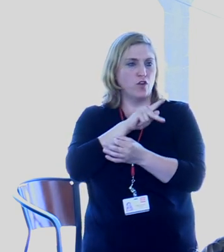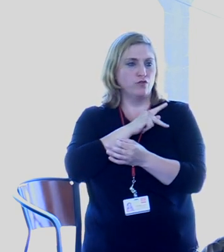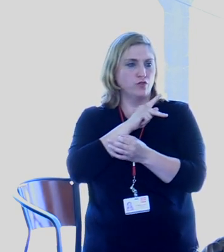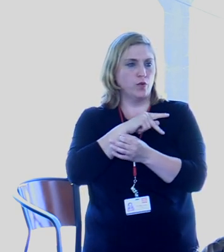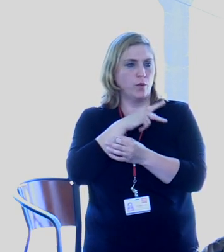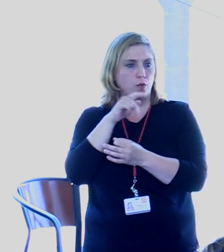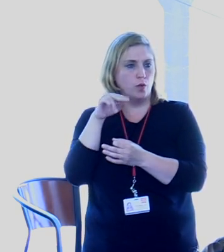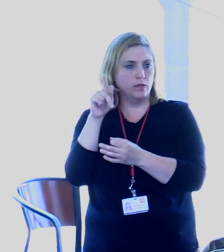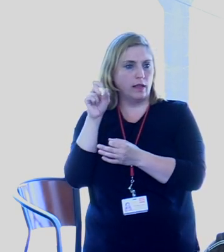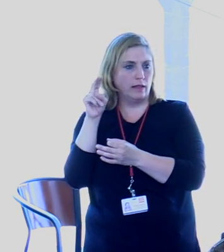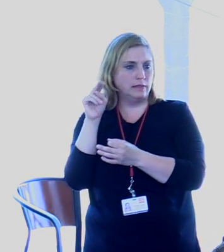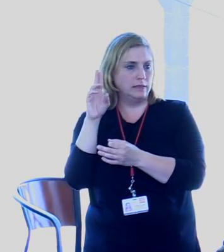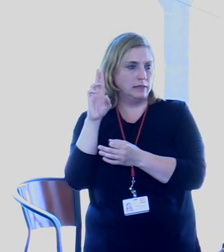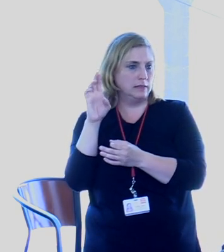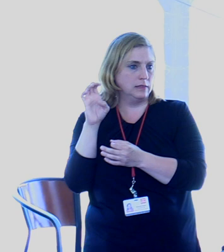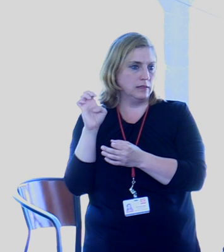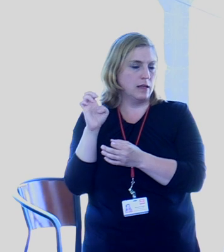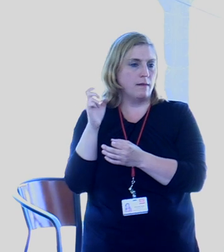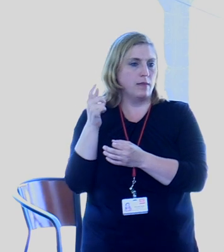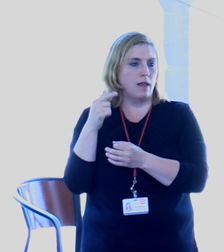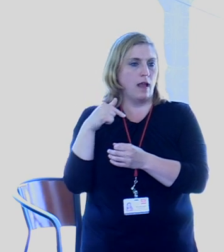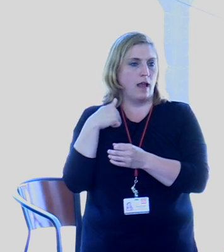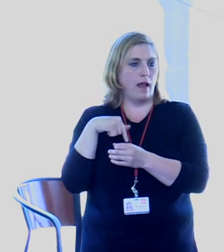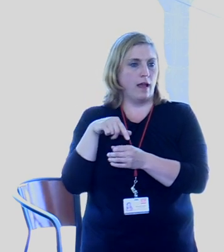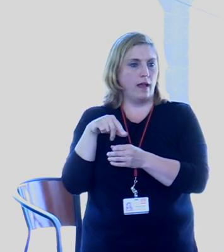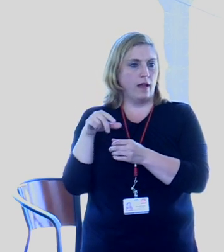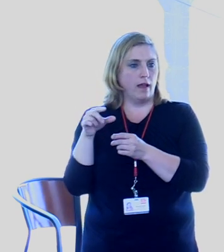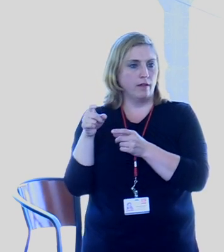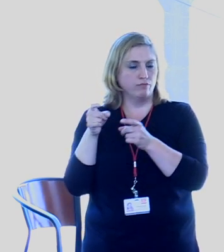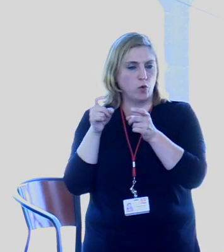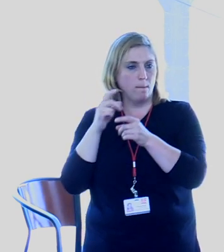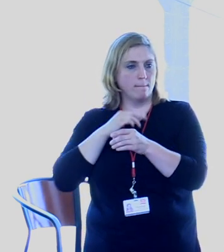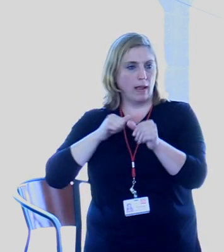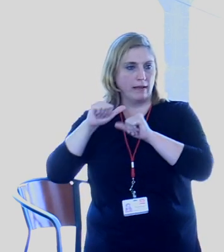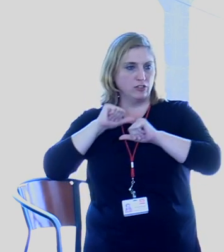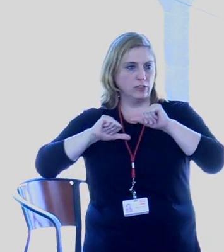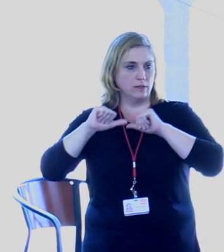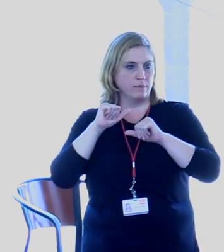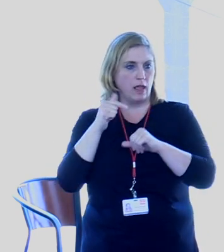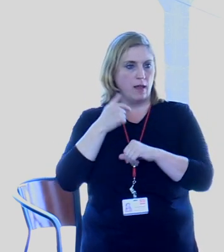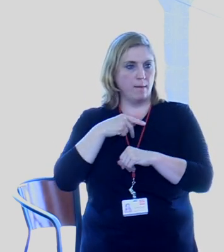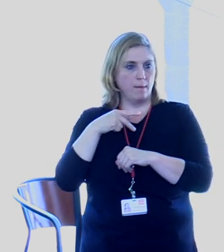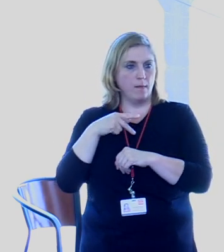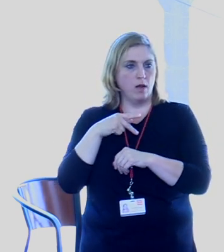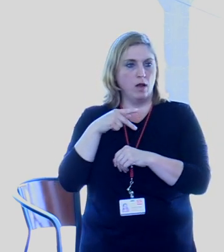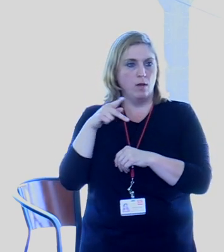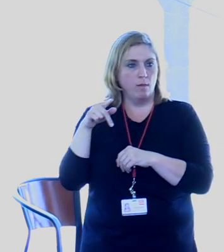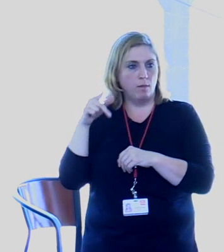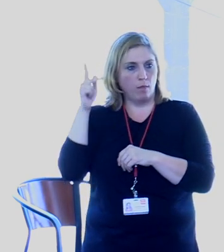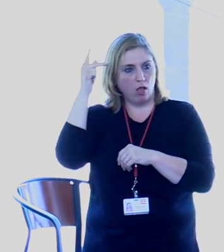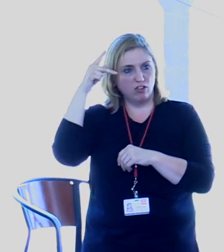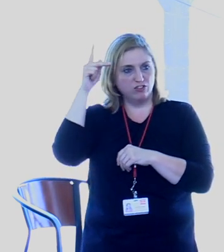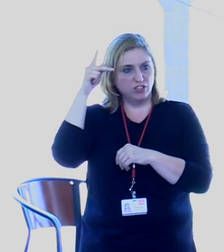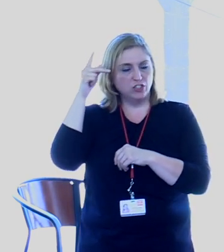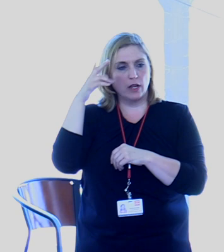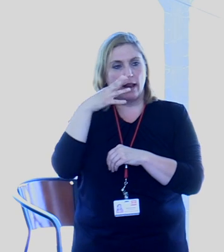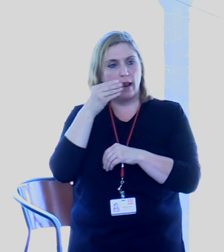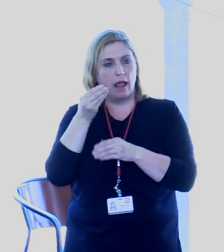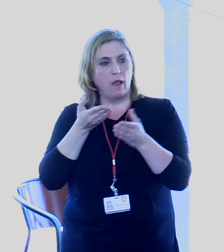prudence by which I govern my actions, okay? I'm a politician. I try to be prudent. I